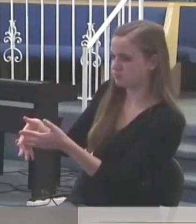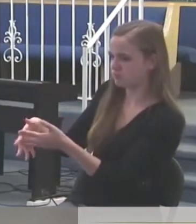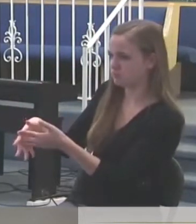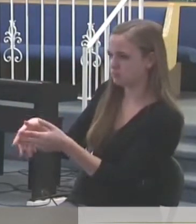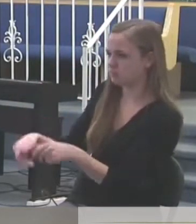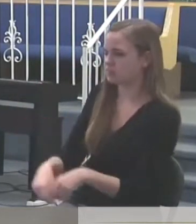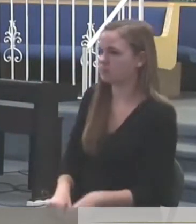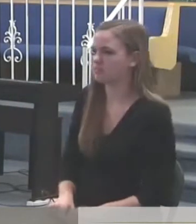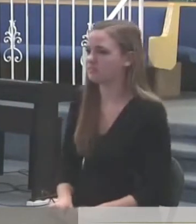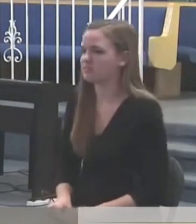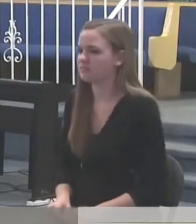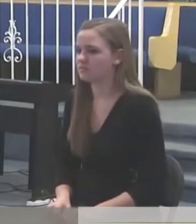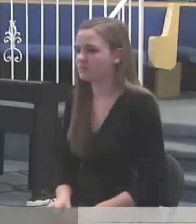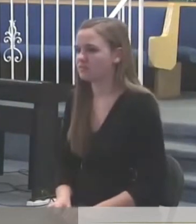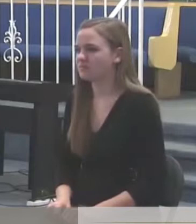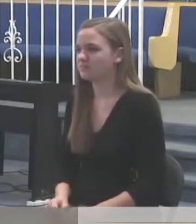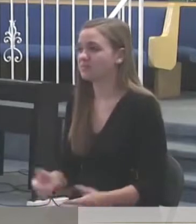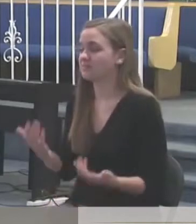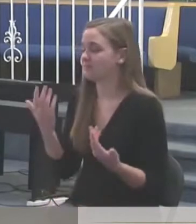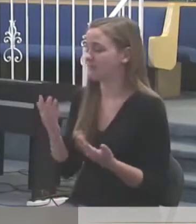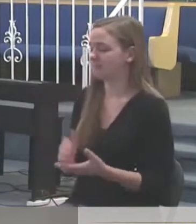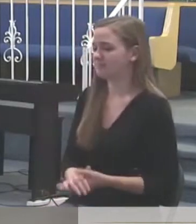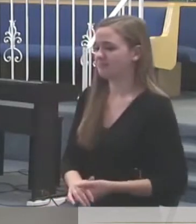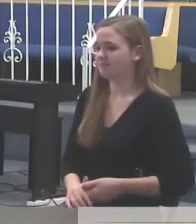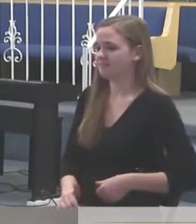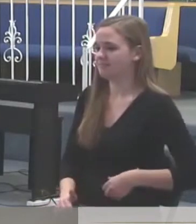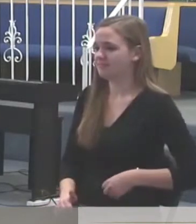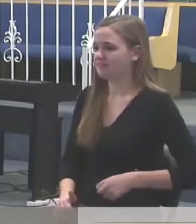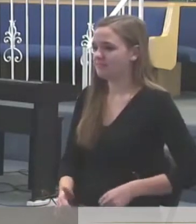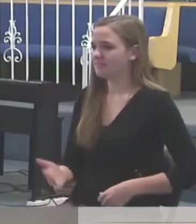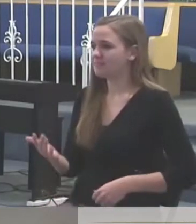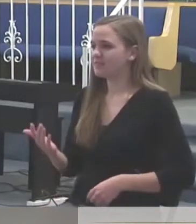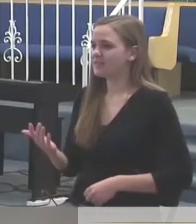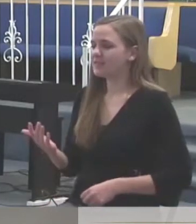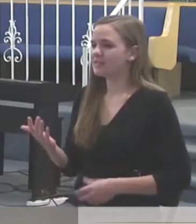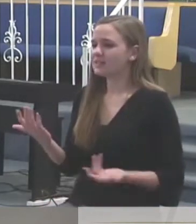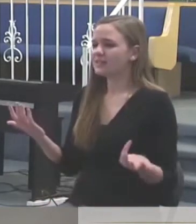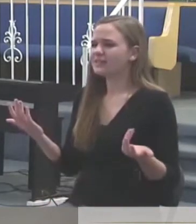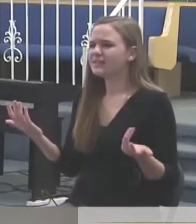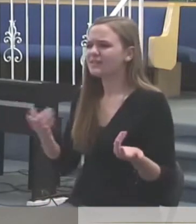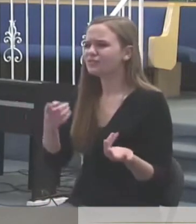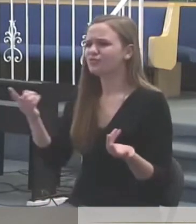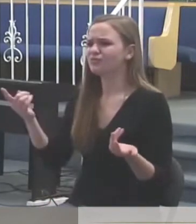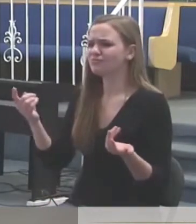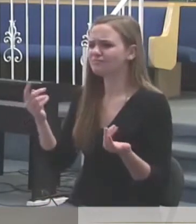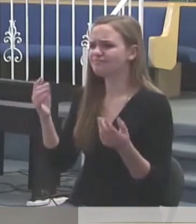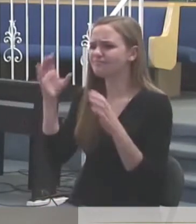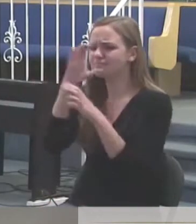All right. I don't want to have no saints meeting, so we leave it alone. Just, what are you looking for?